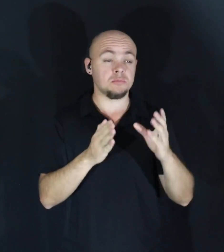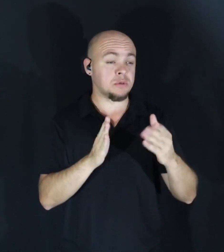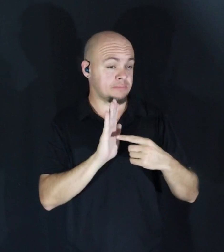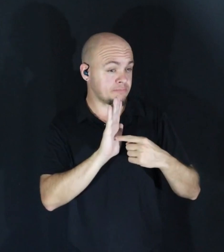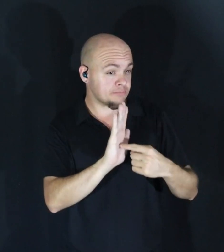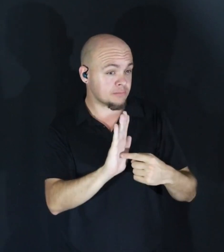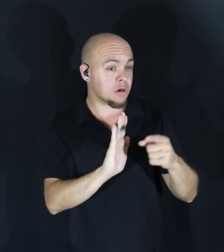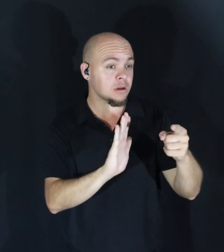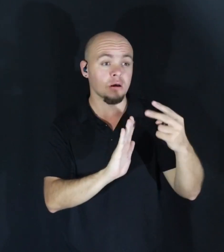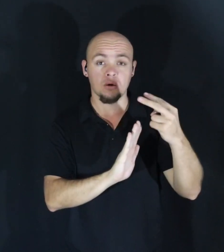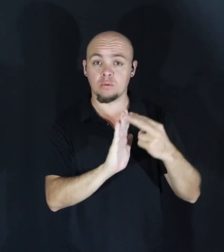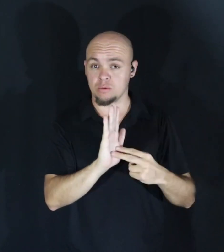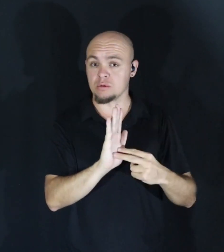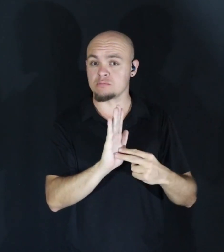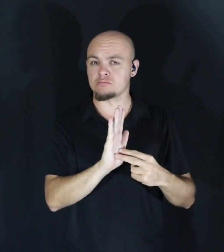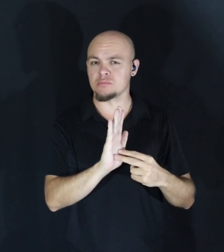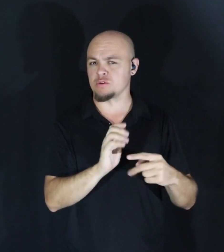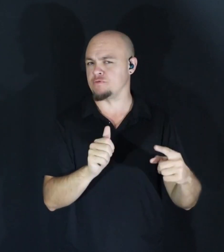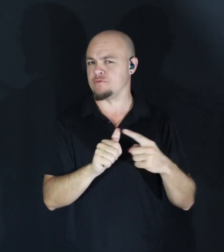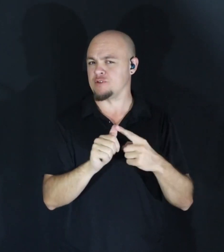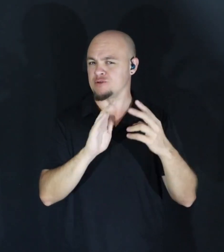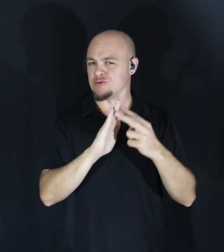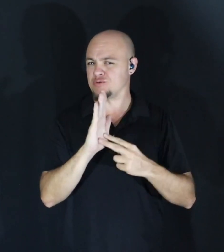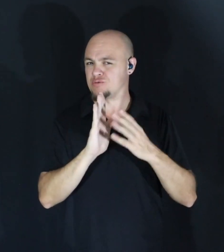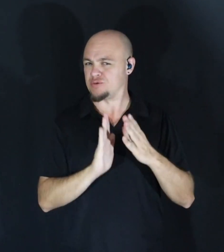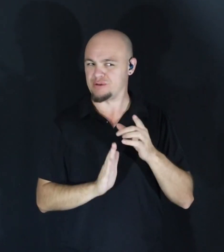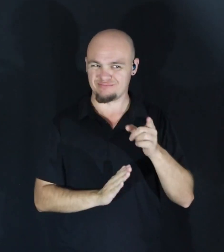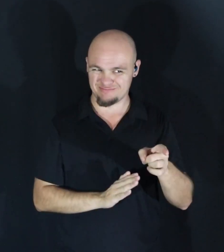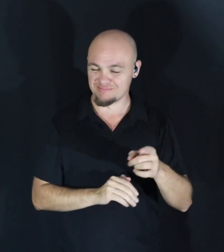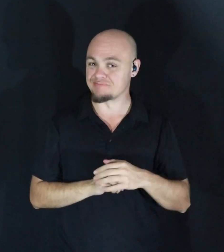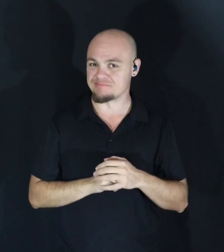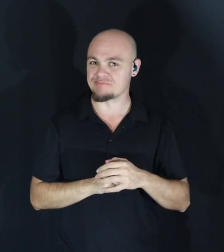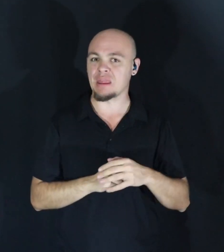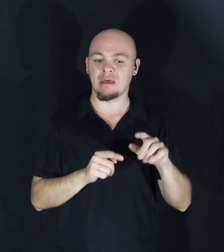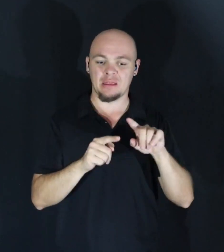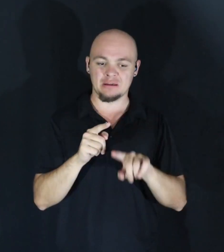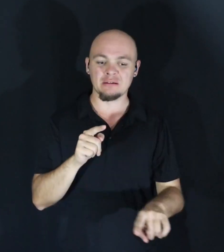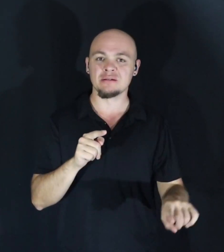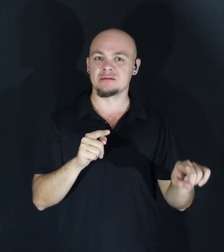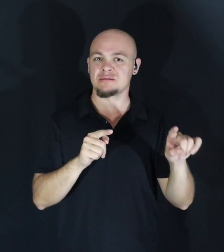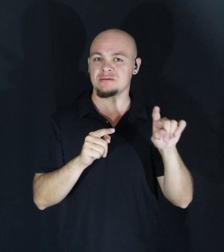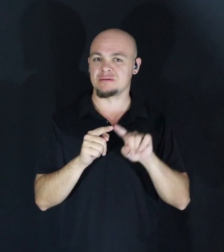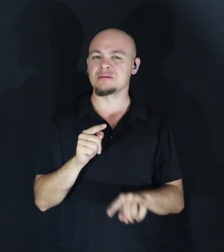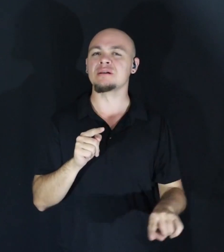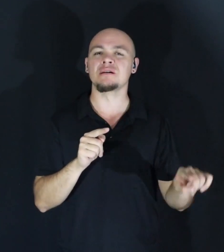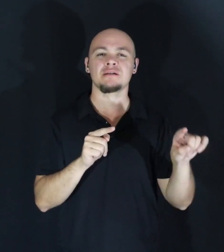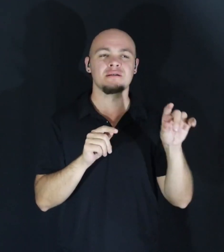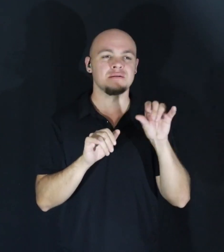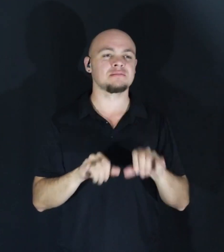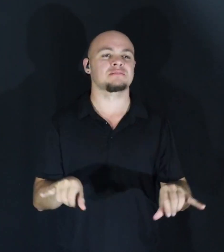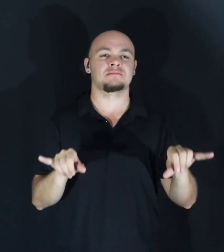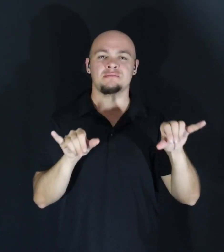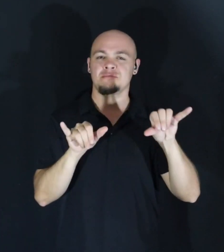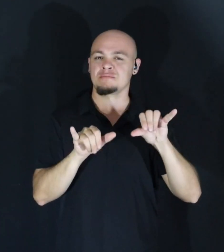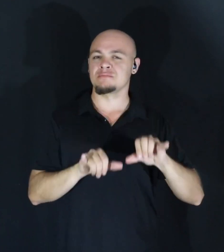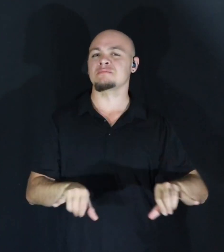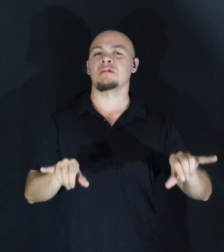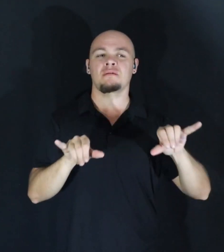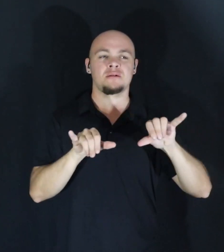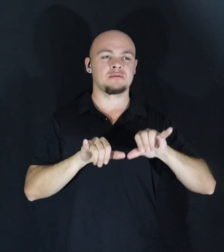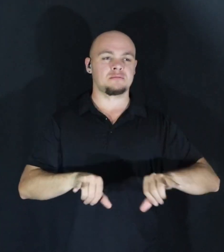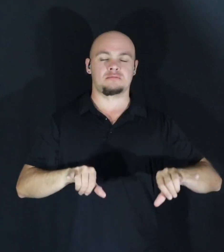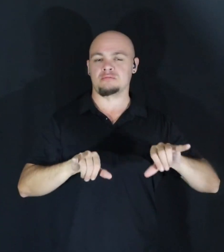who reads it and becomes their first reader. And the cycle repeats itself again and again and